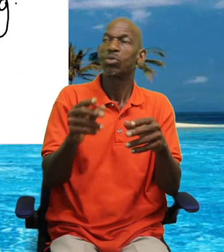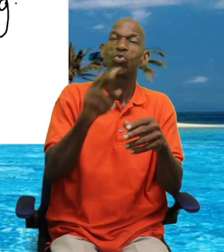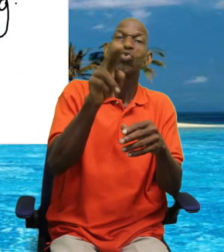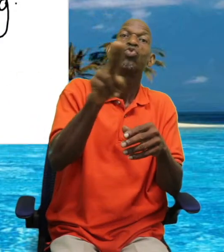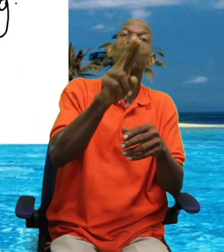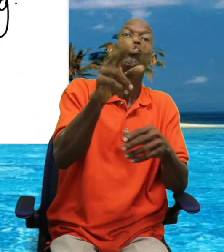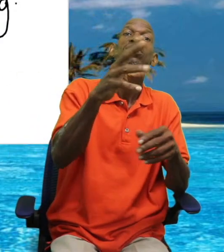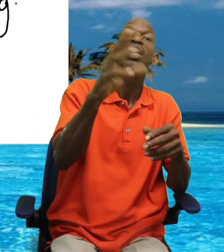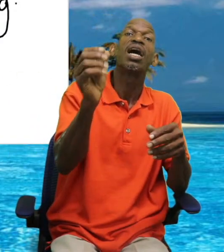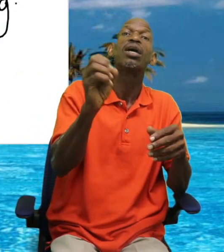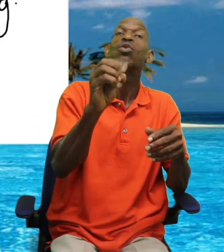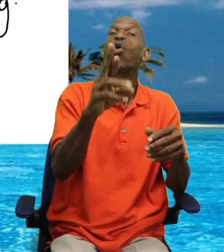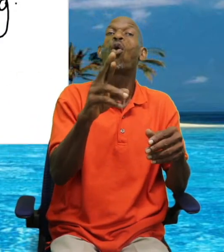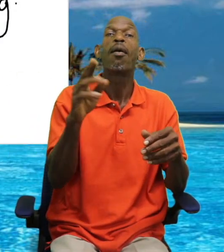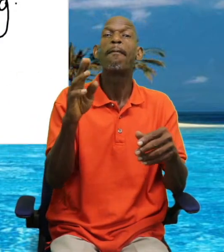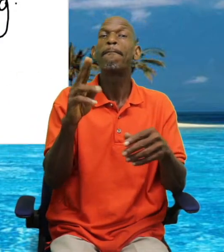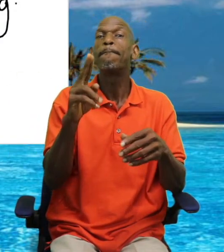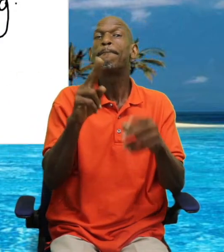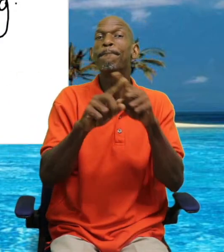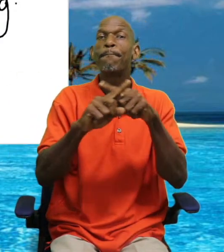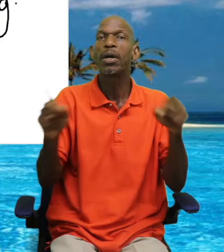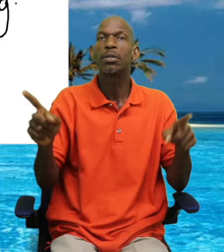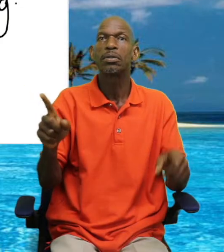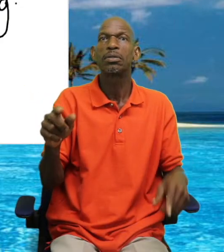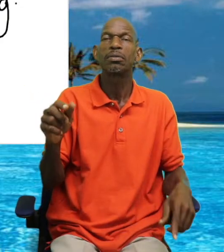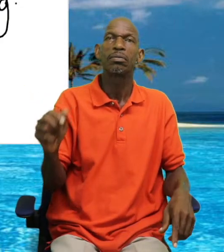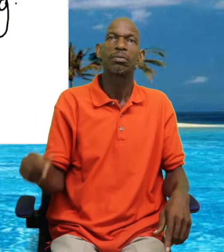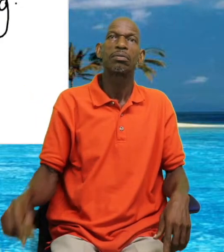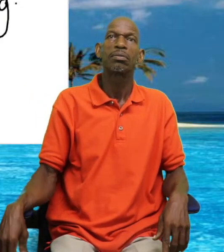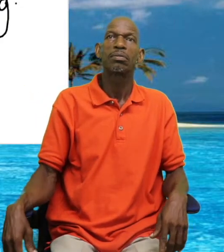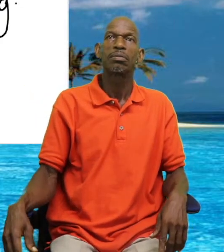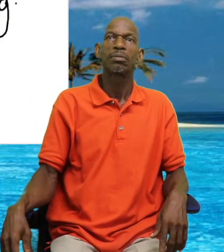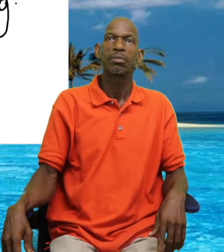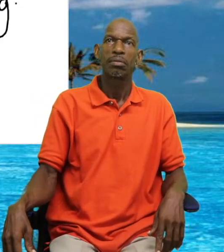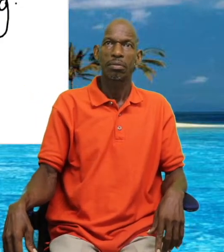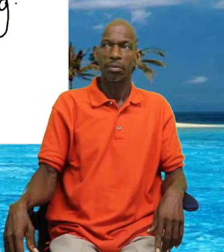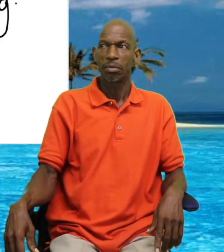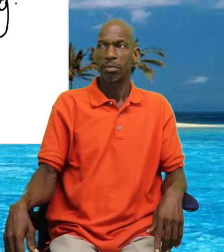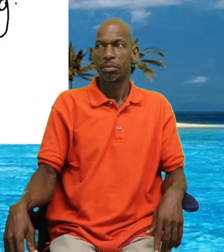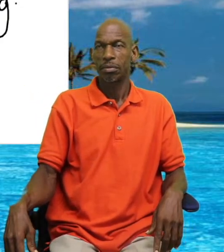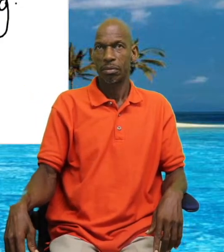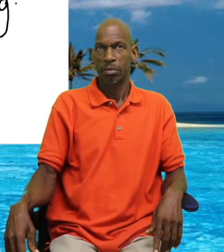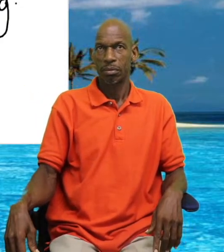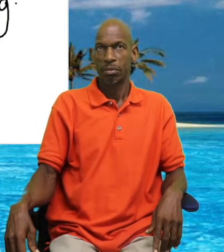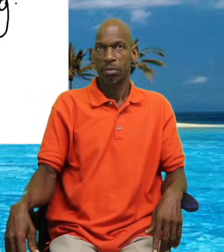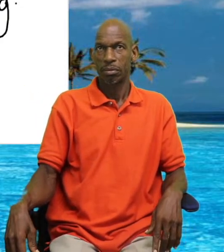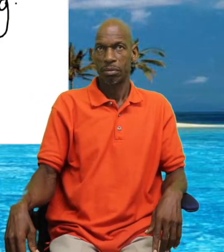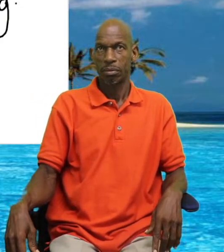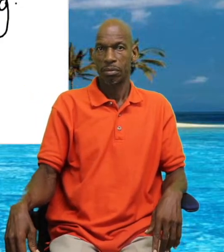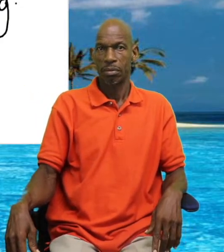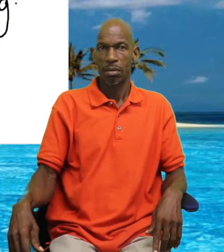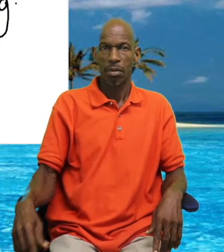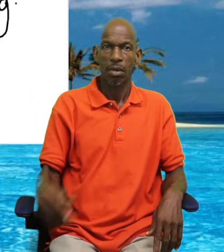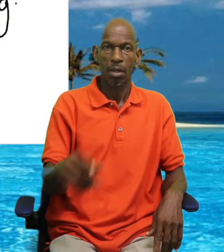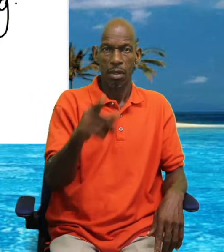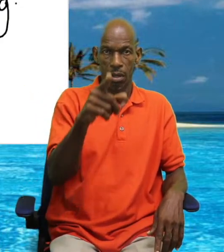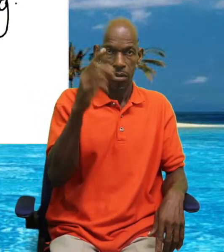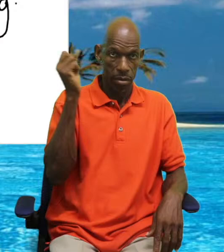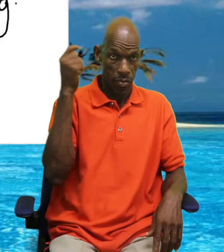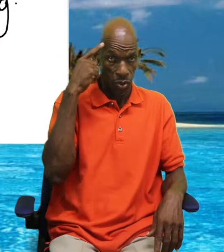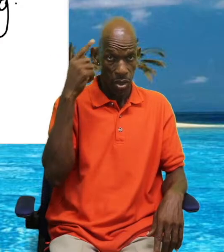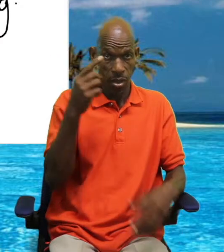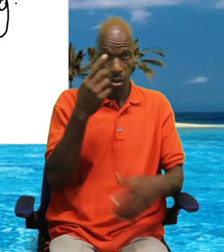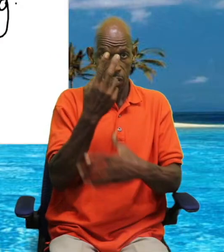All right, so I'm seeing Sabriki's signing and as and for both of them, both 1 and